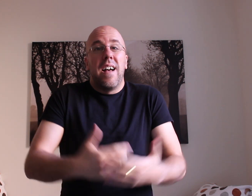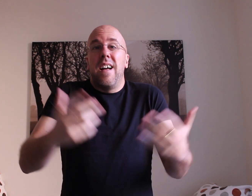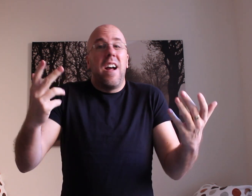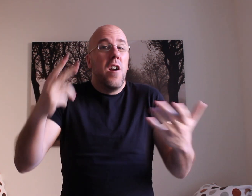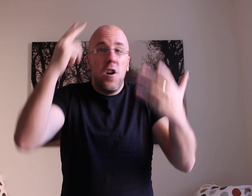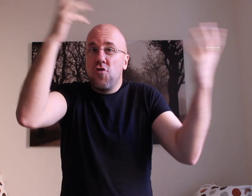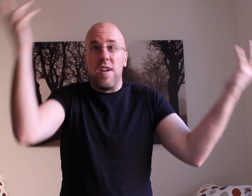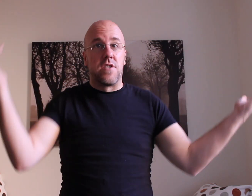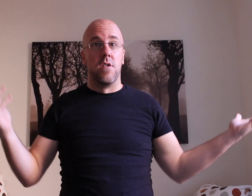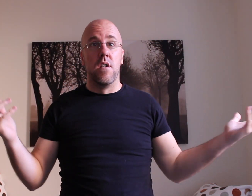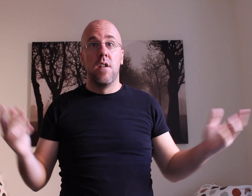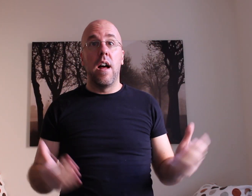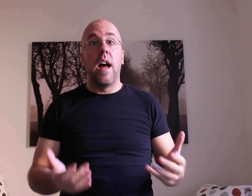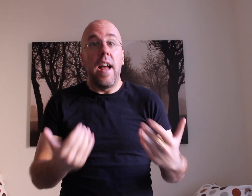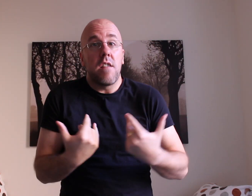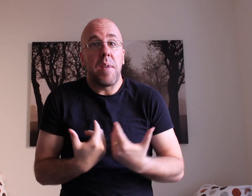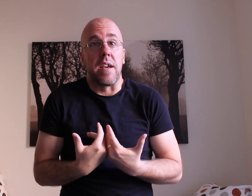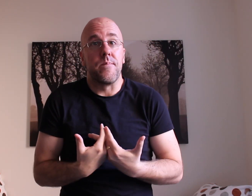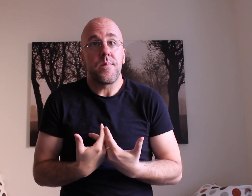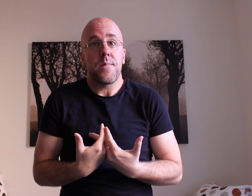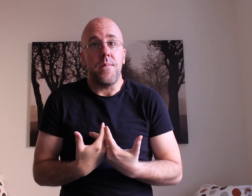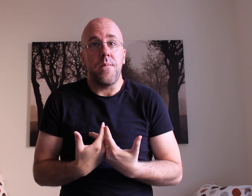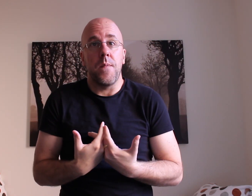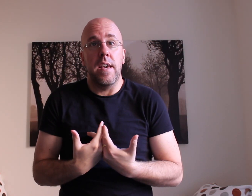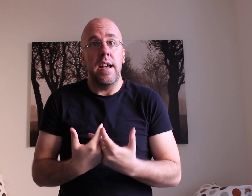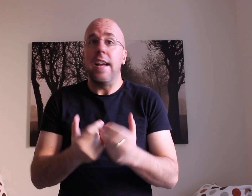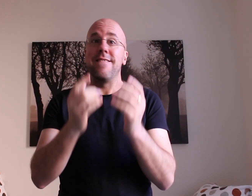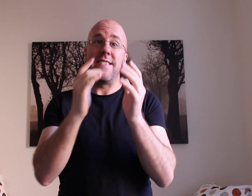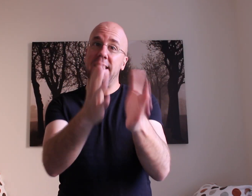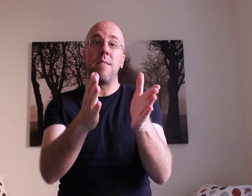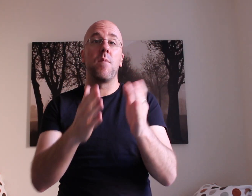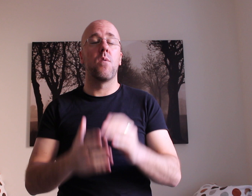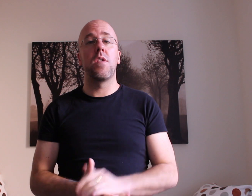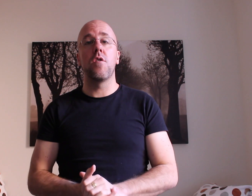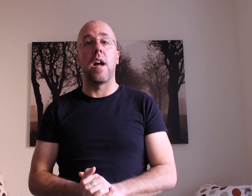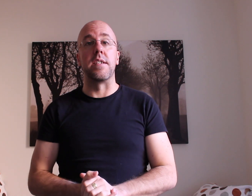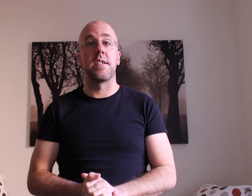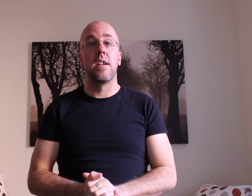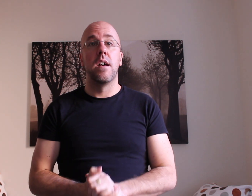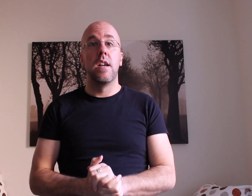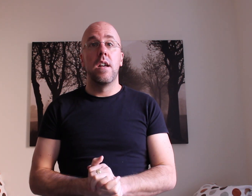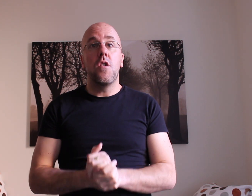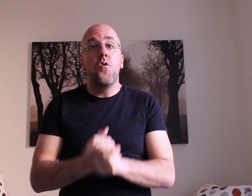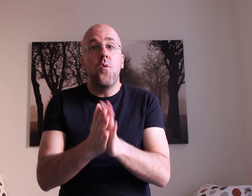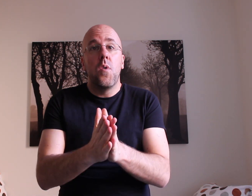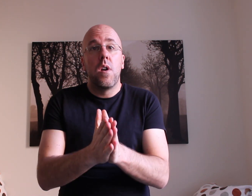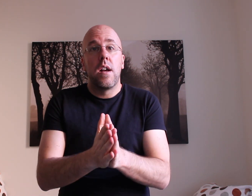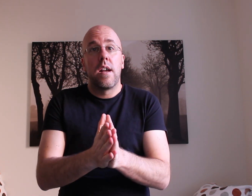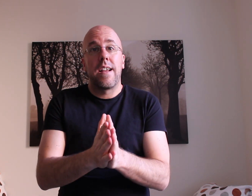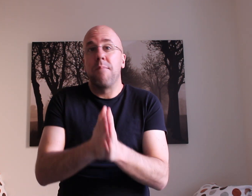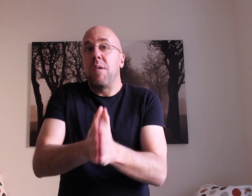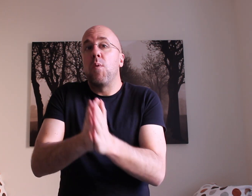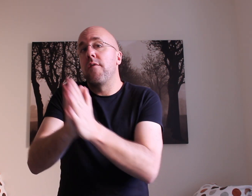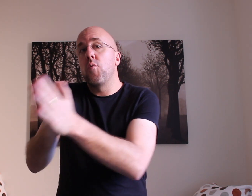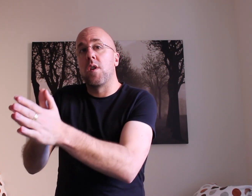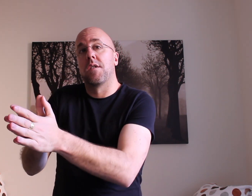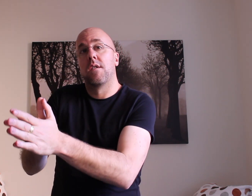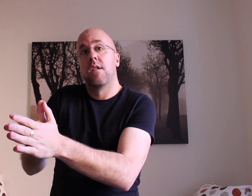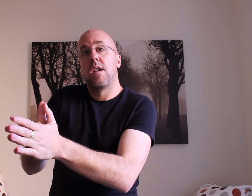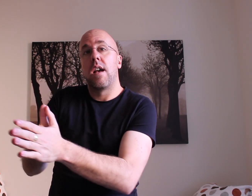or a hairdresser, I can be. Yeah, and the same with you guys. You can be whatever you want, and